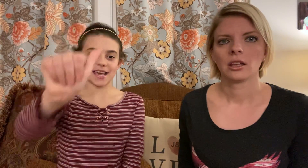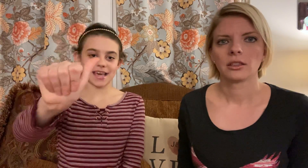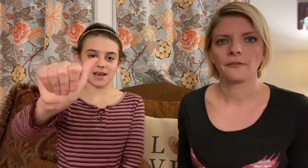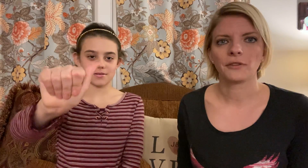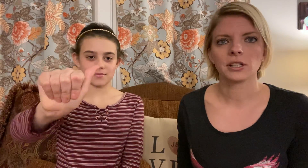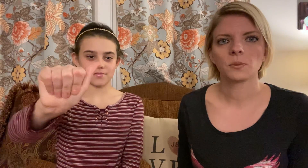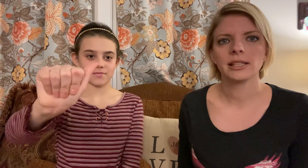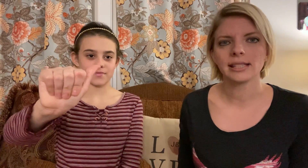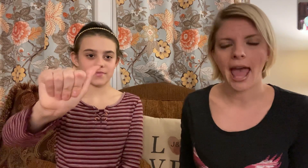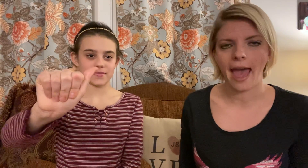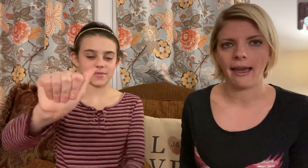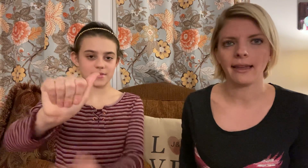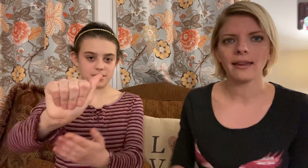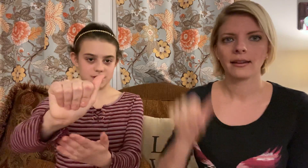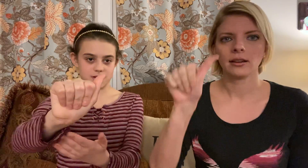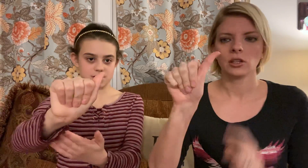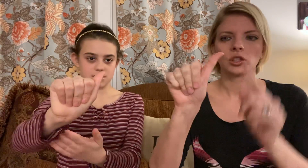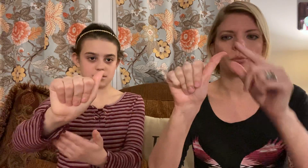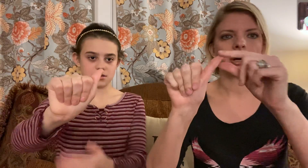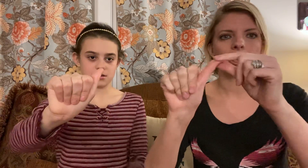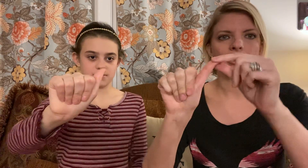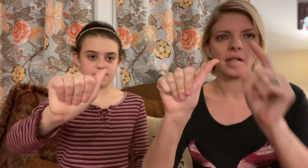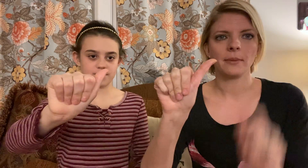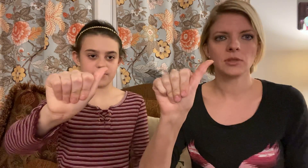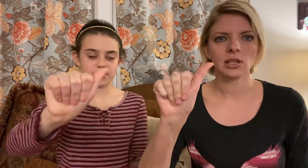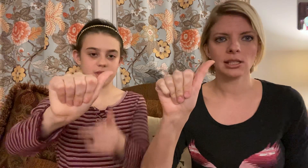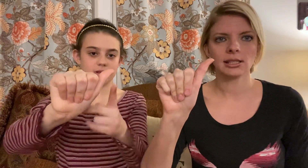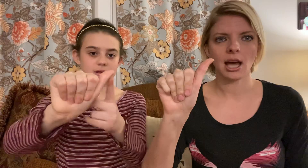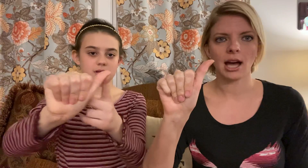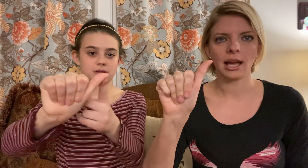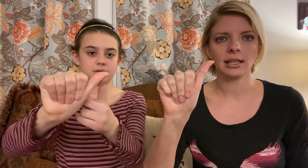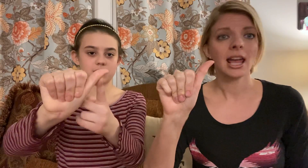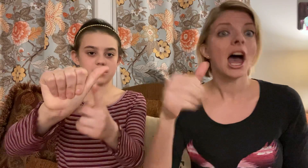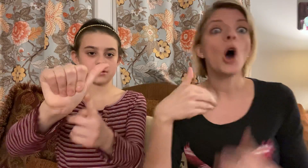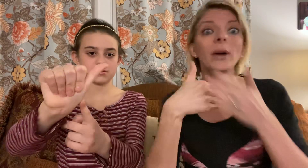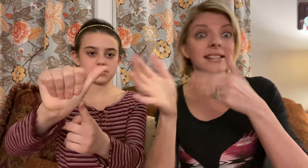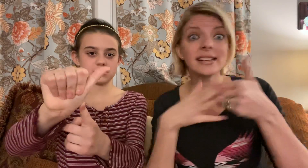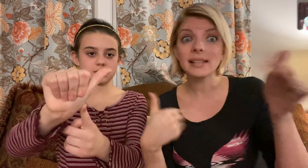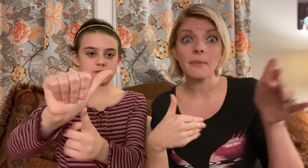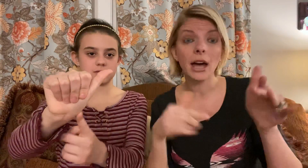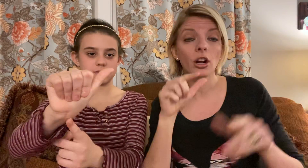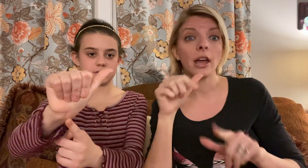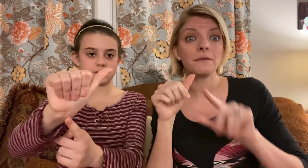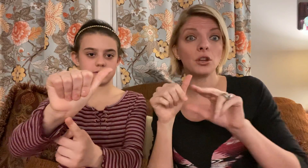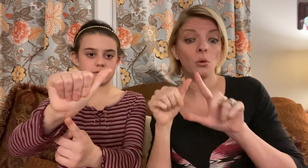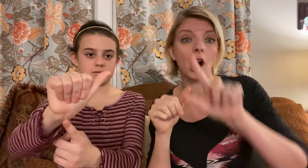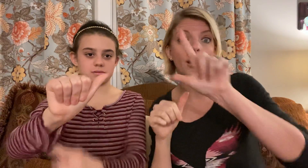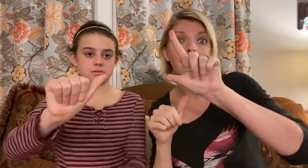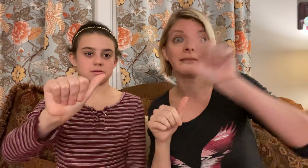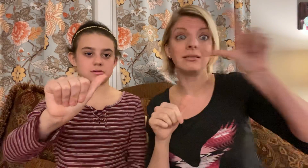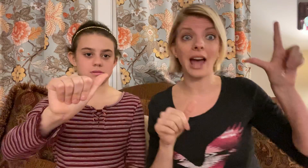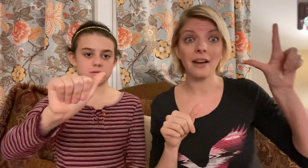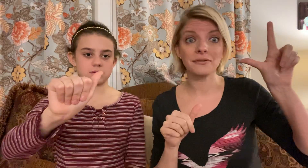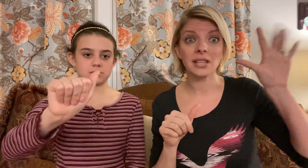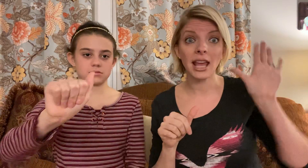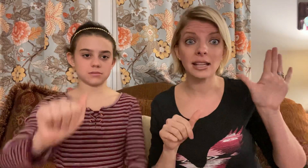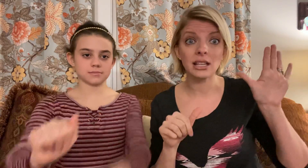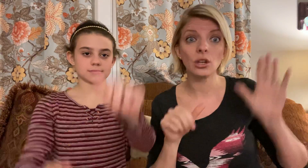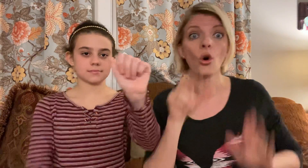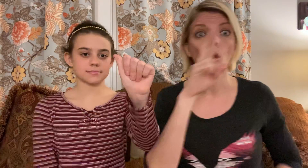The first one's A. So put your thumb to the side. Oh, and it doesn't matter if you are a left-handed